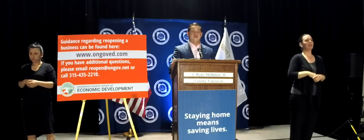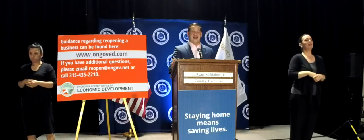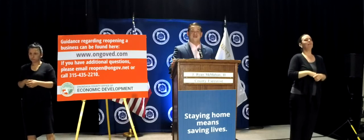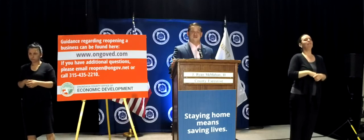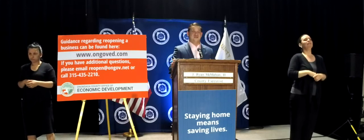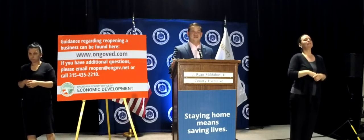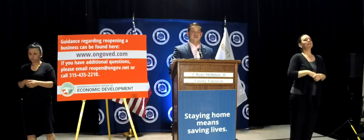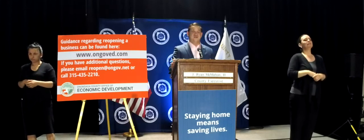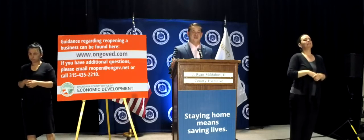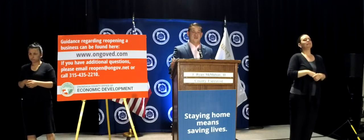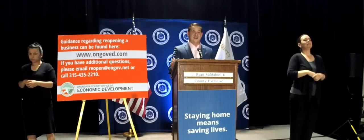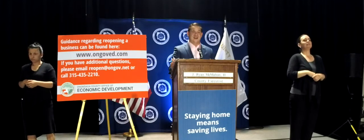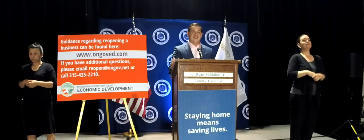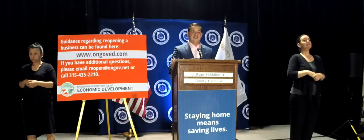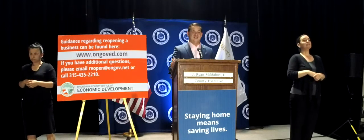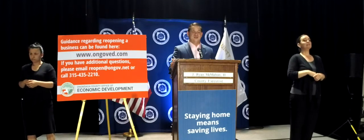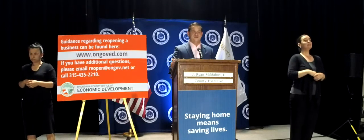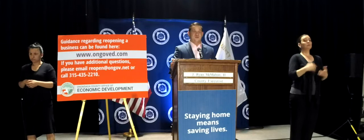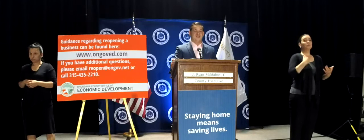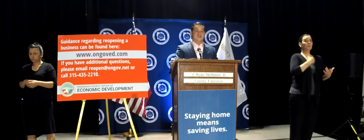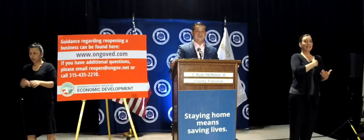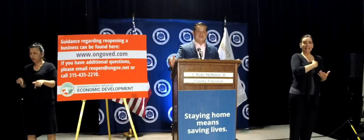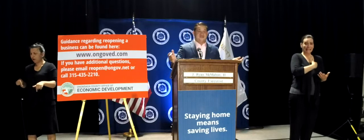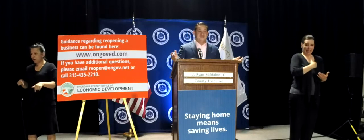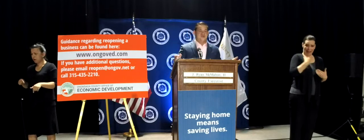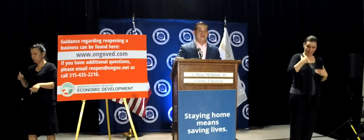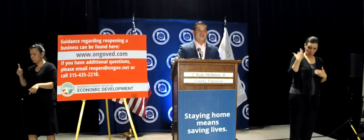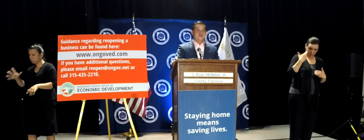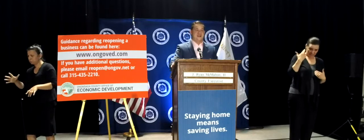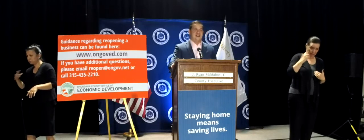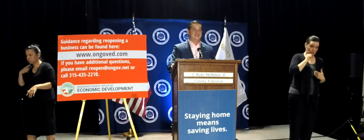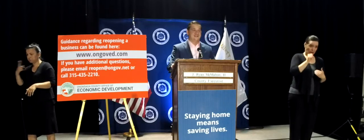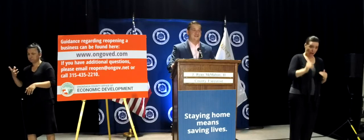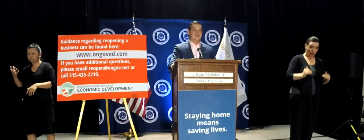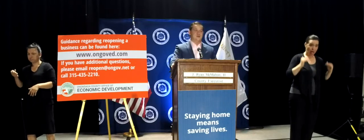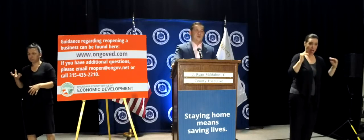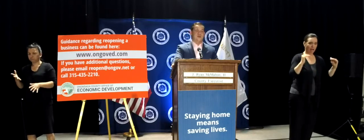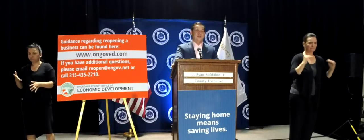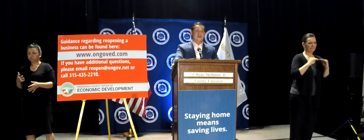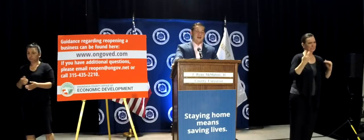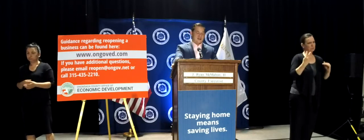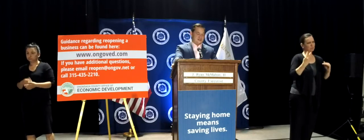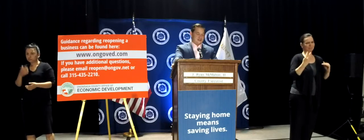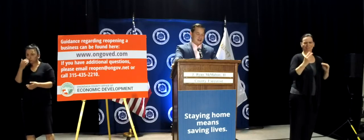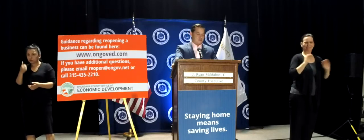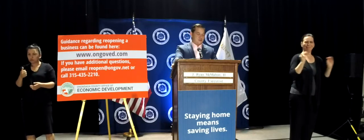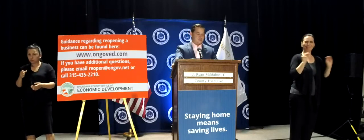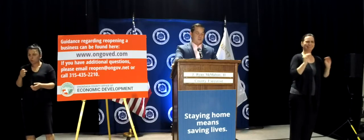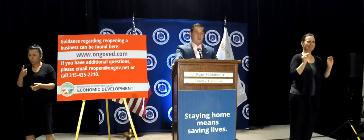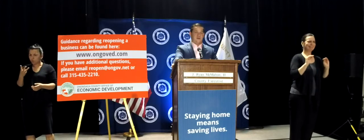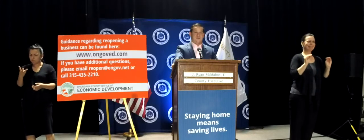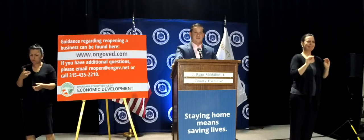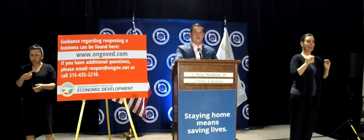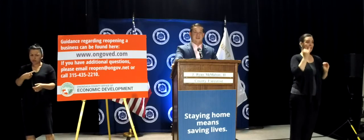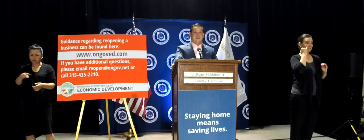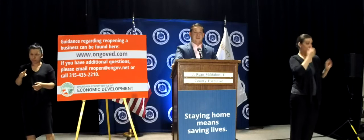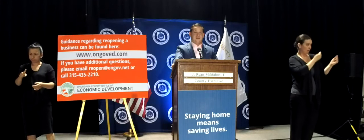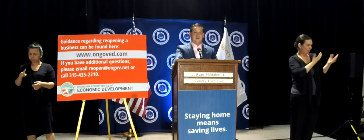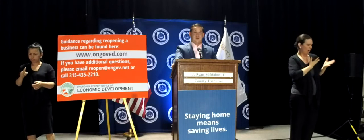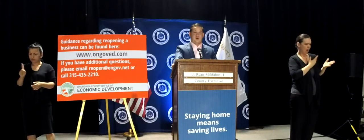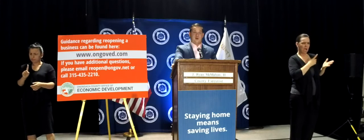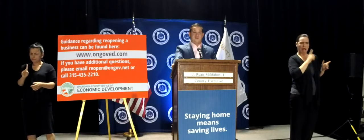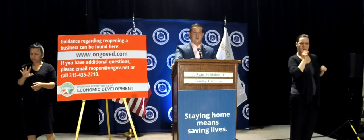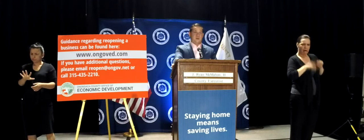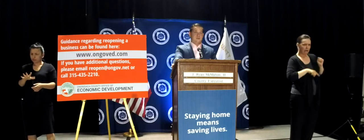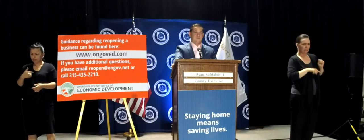to say we're not going to phase 2 when you look at the information. There's just no way to say we're not. So everybody's been preparing for this day.